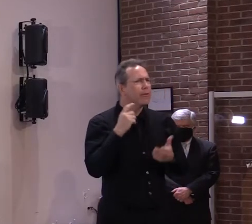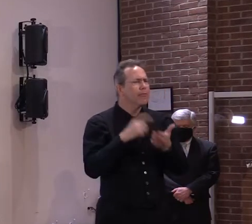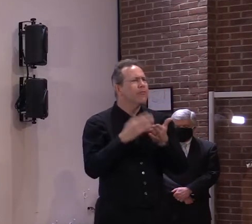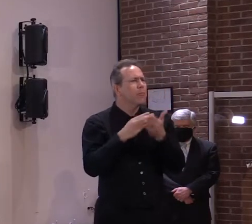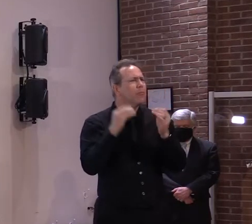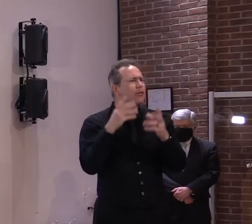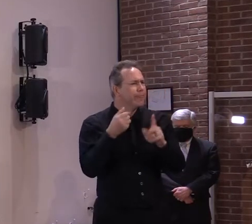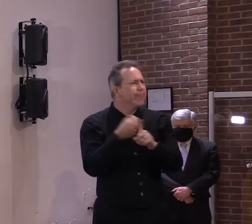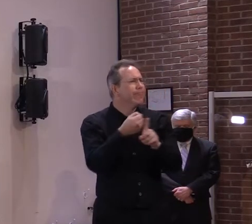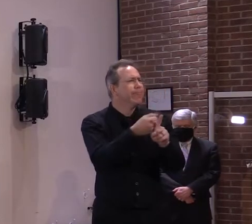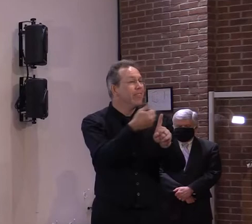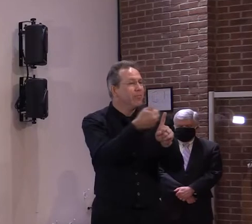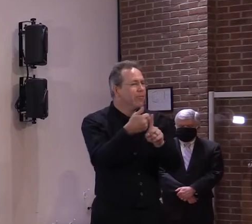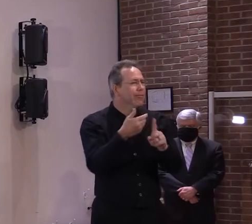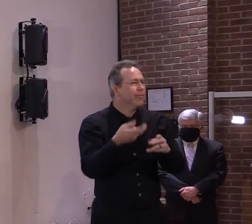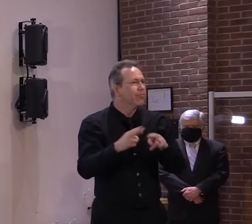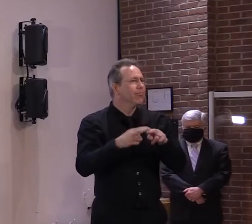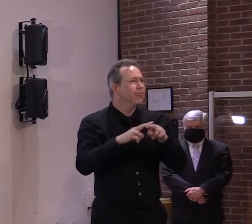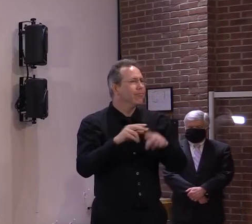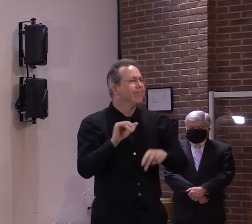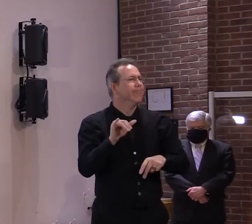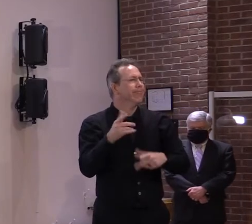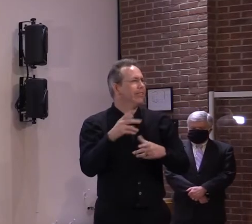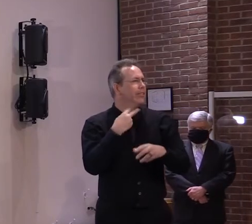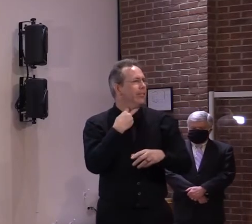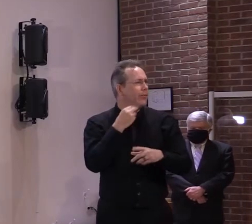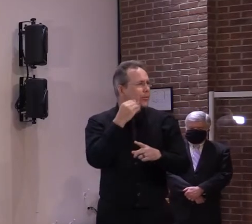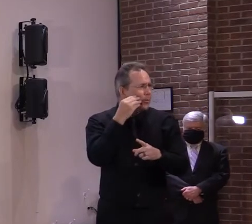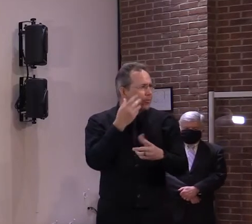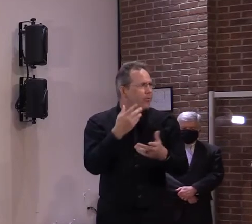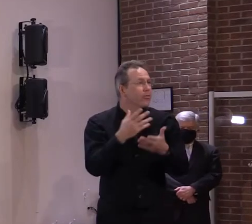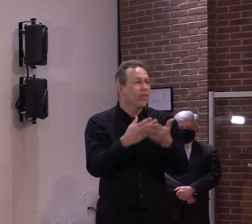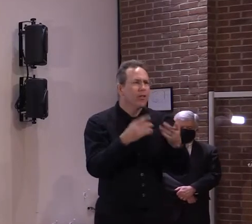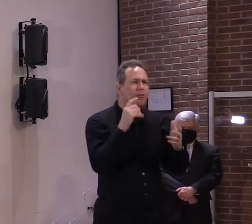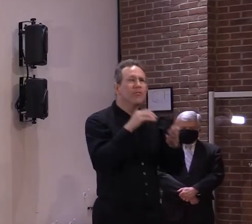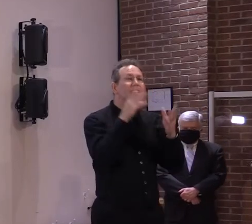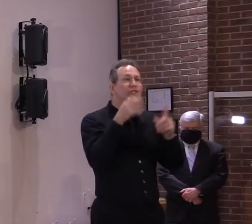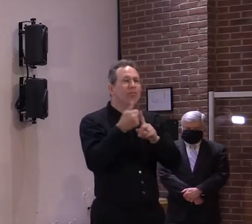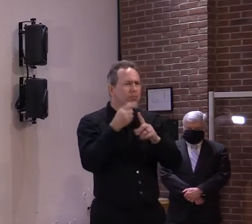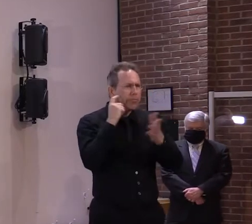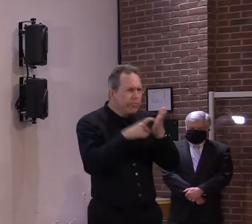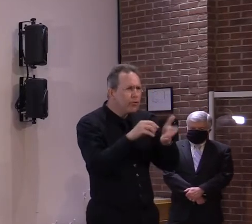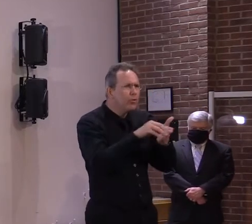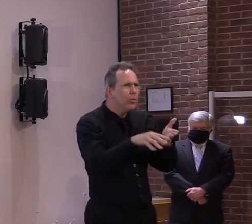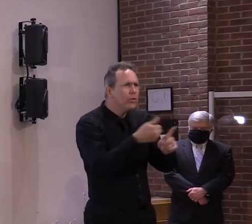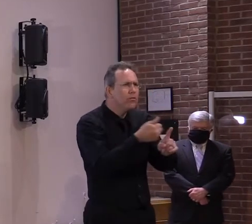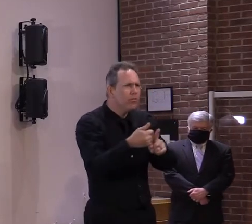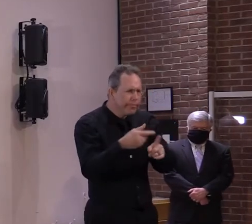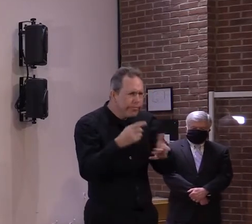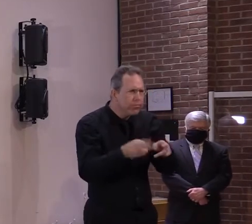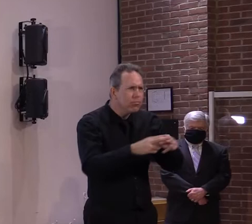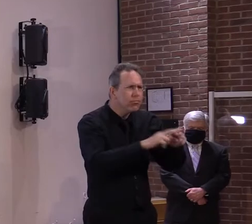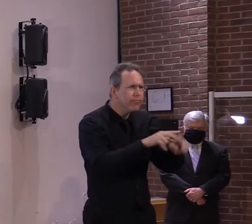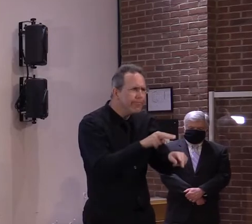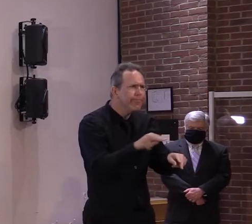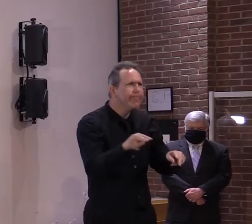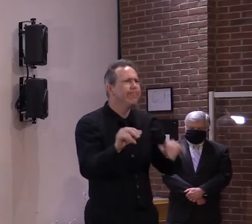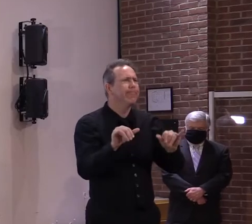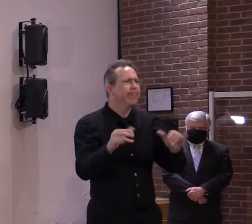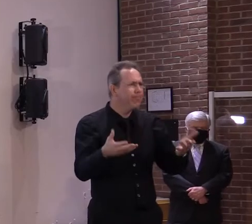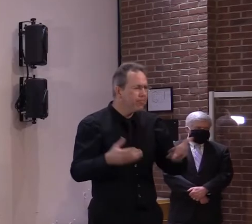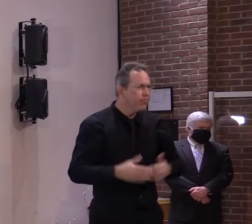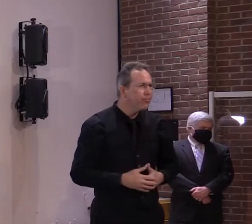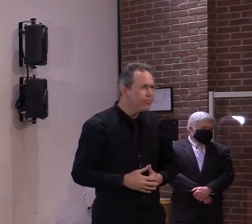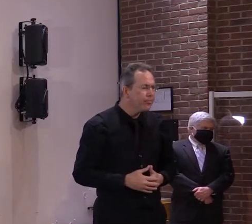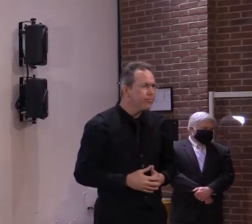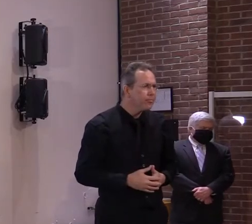means not being at home, sitting at a computer, and being more sedentary, but being active in your classroom,